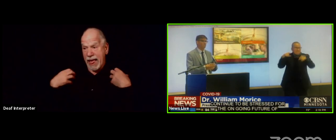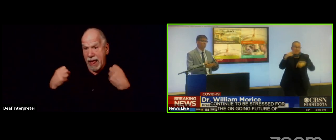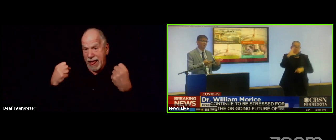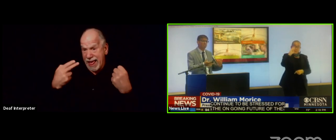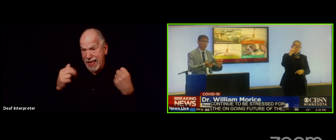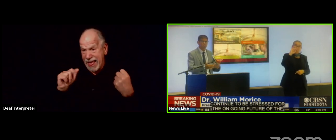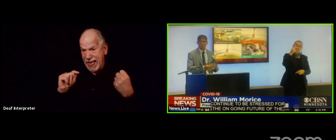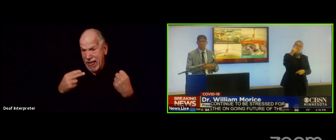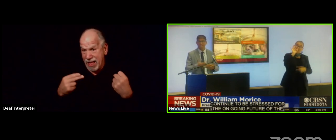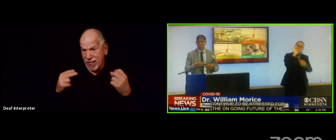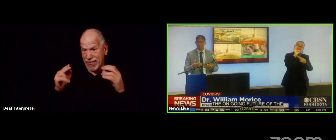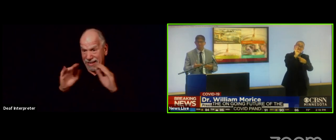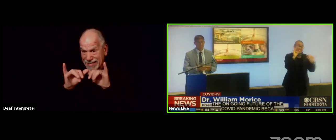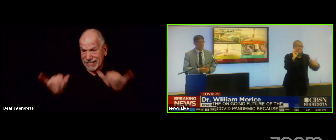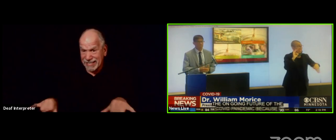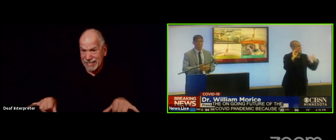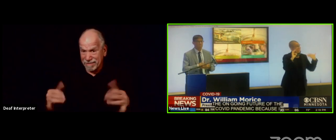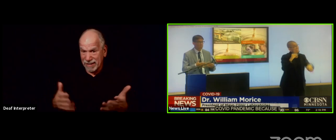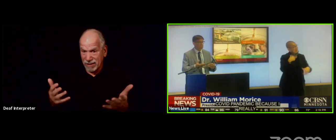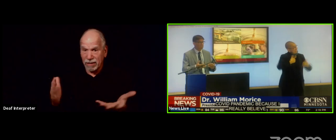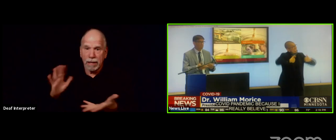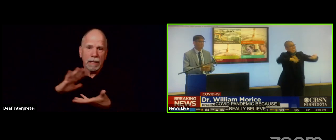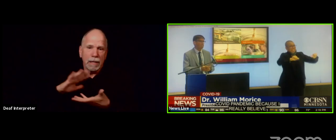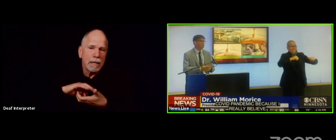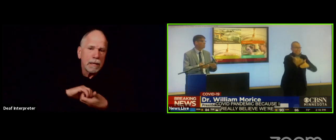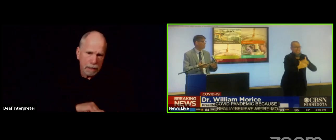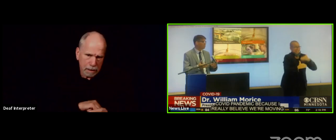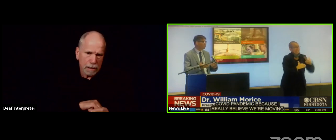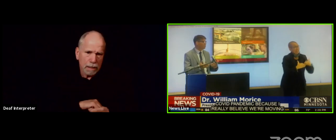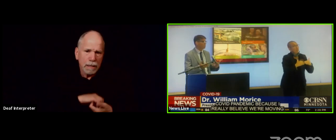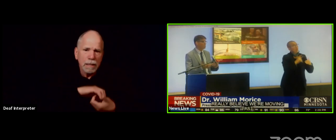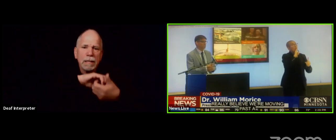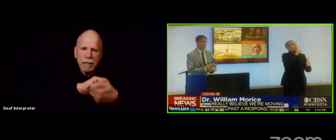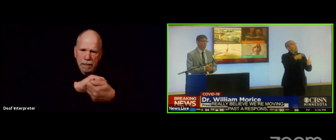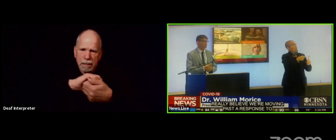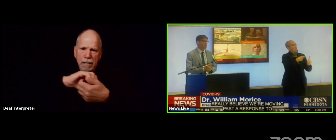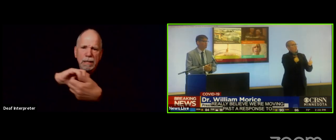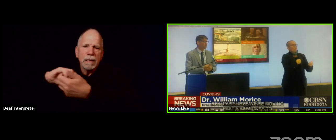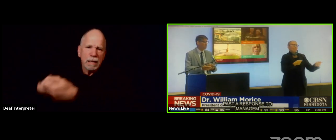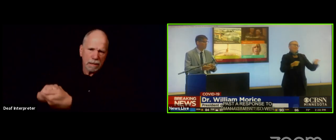a response to a management. So we're going to continue to need testing across the globe as this is a